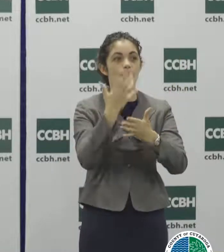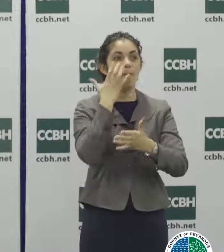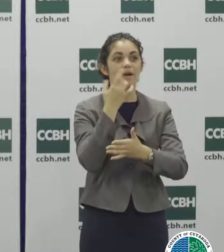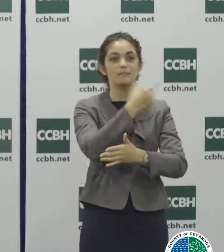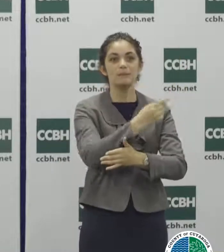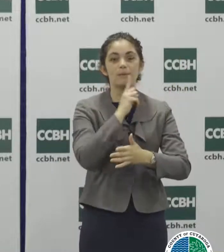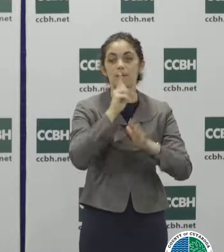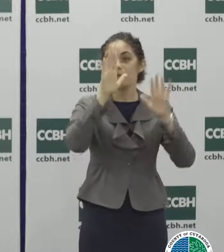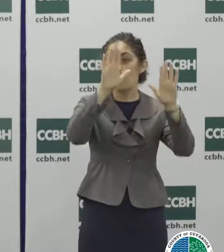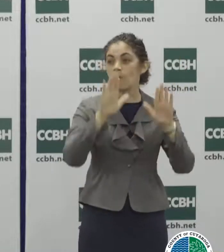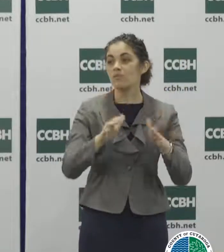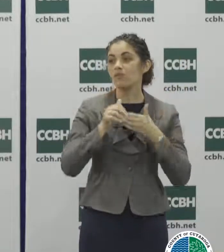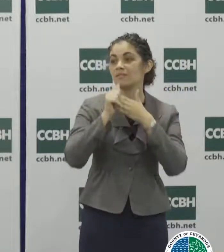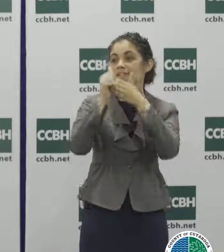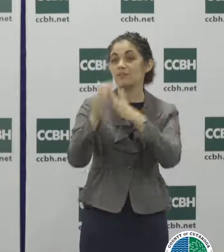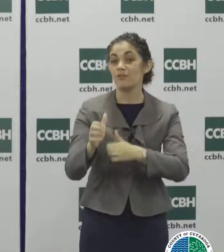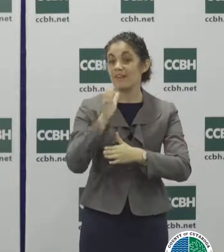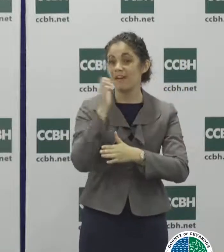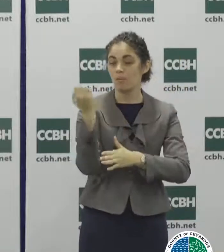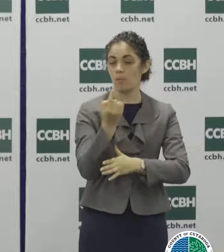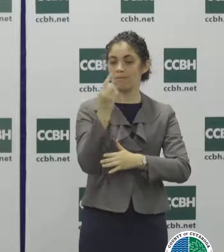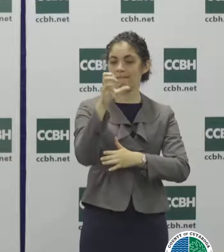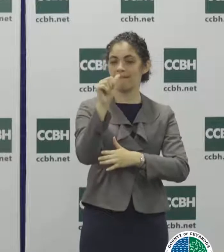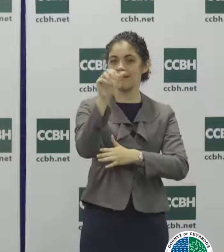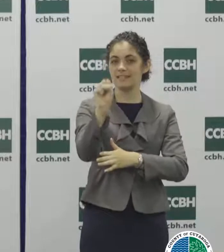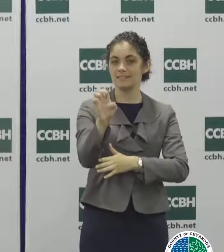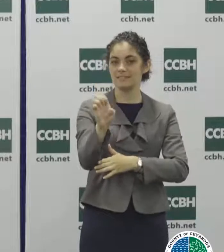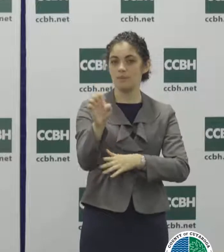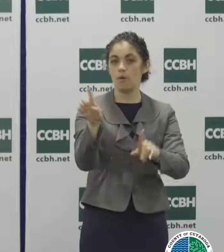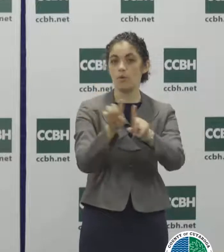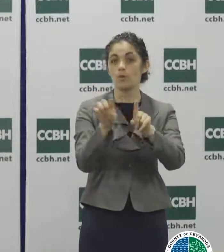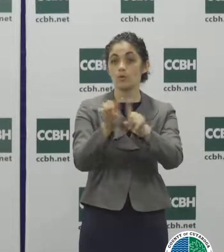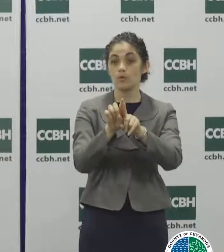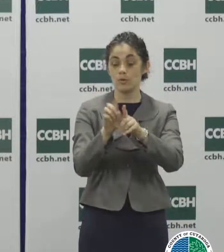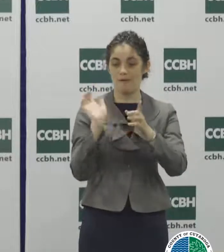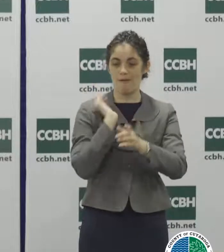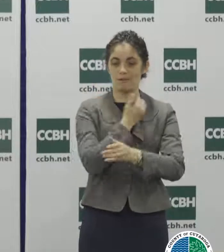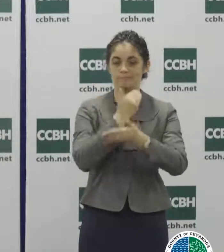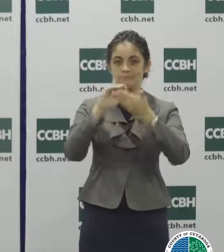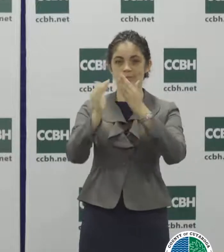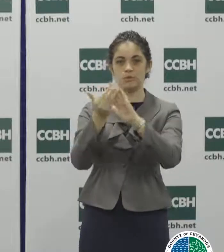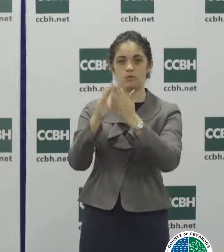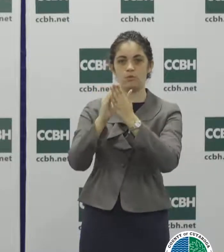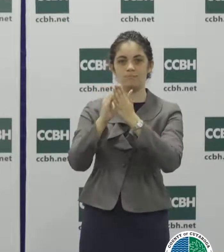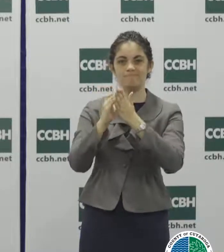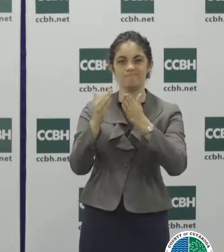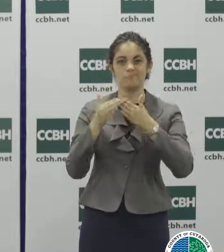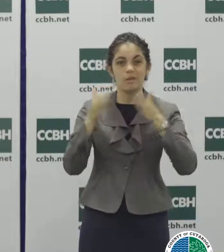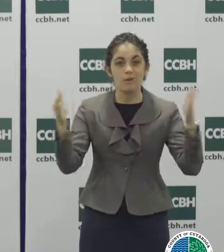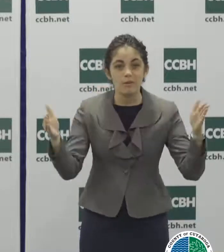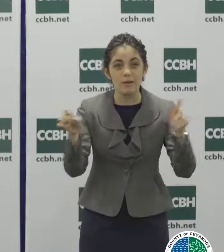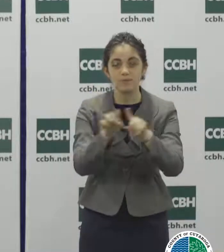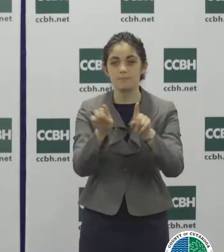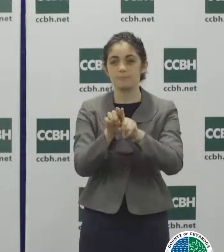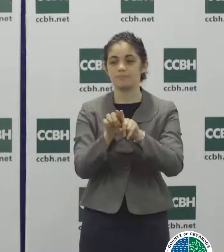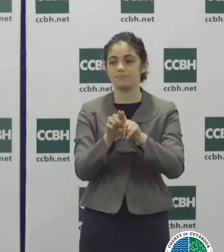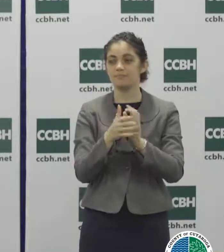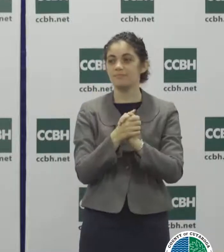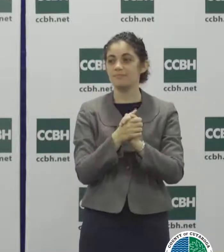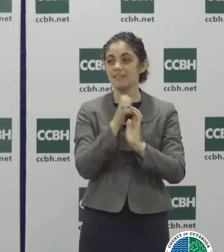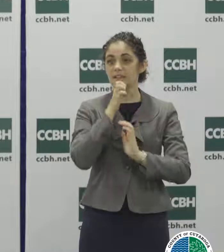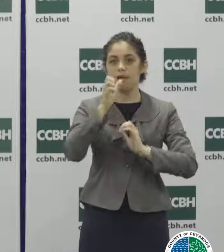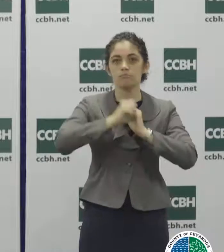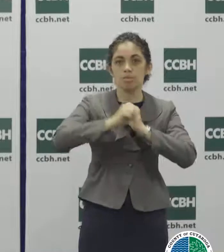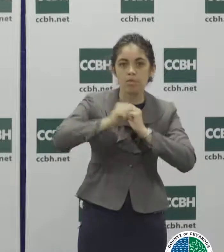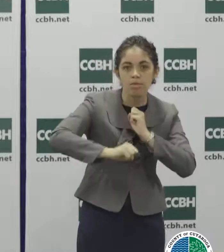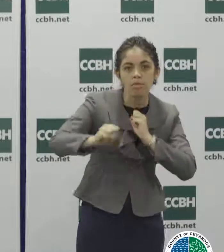has been a great leader, not only at Case, but at in our community generally. And I won't talk too long,